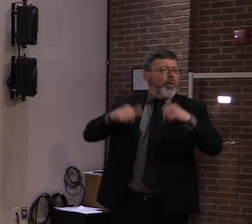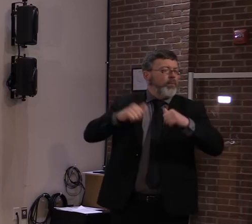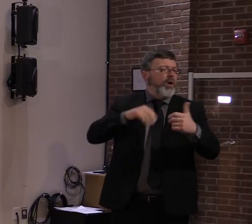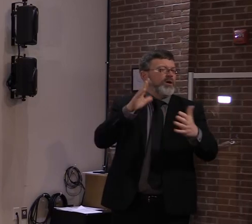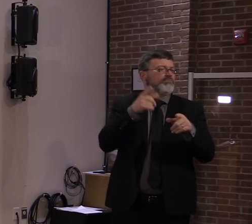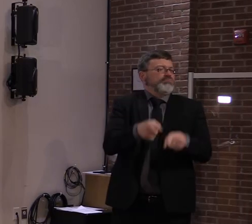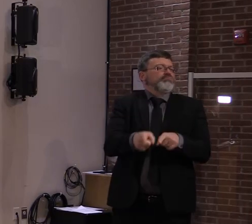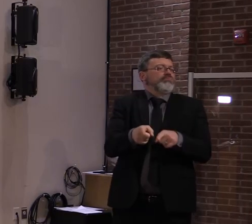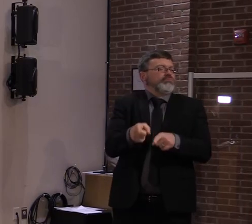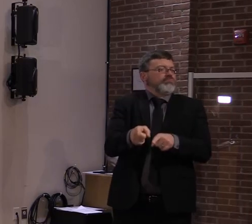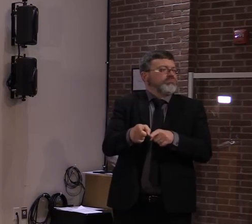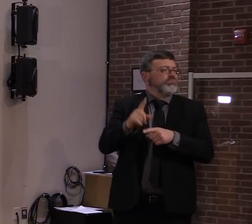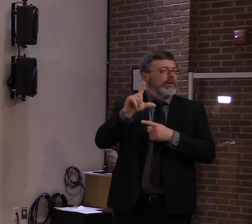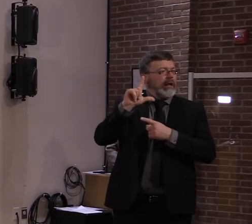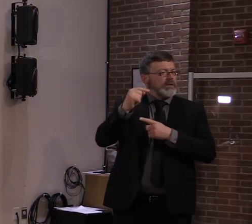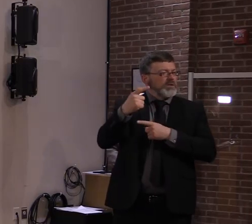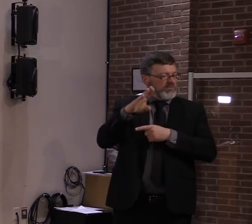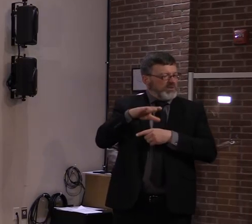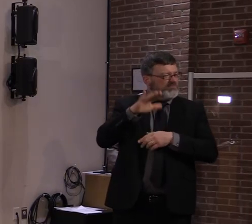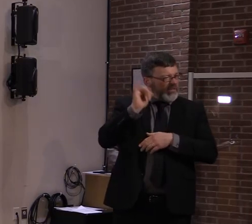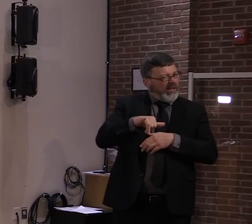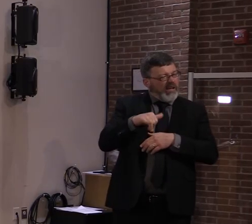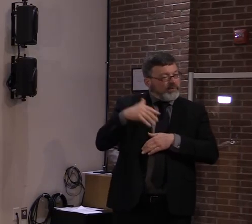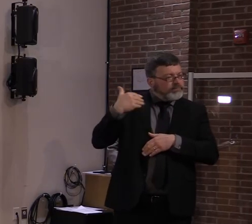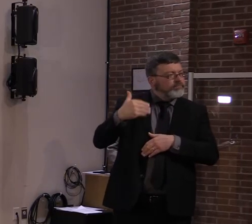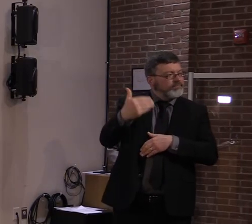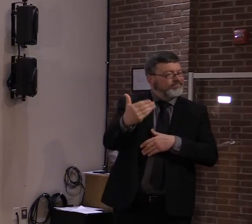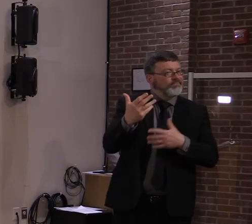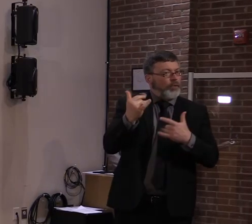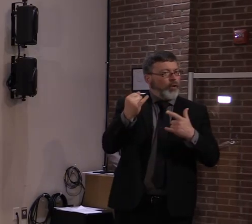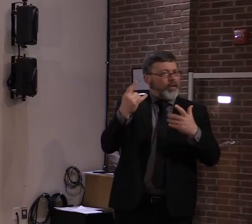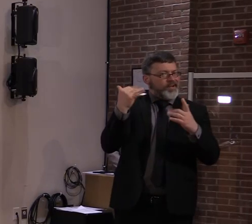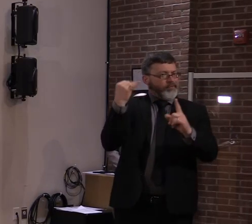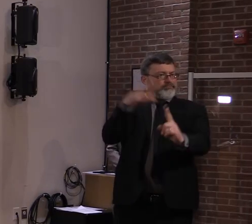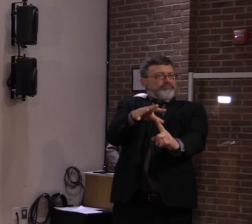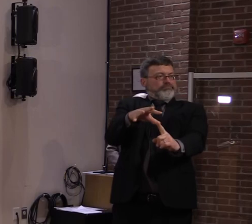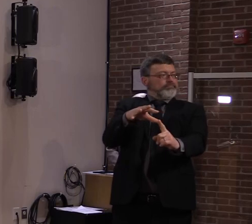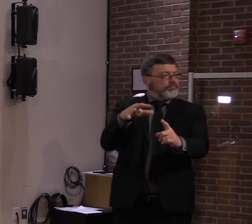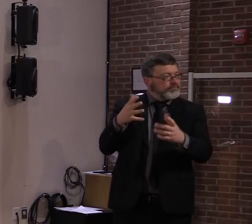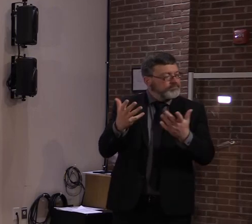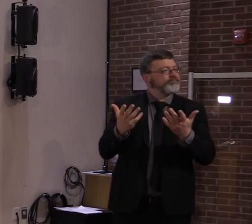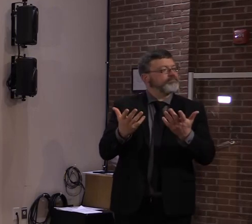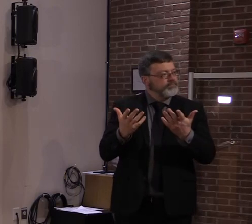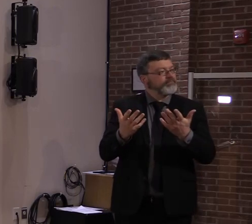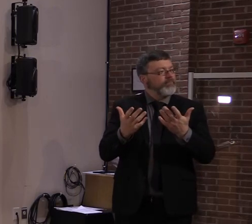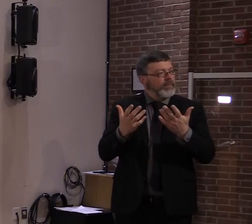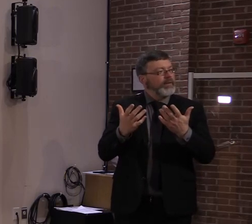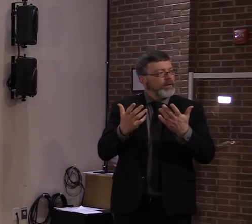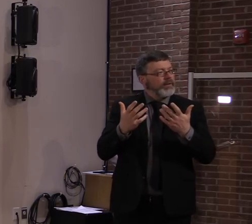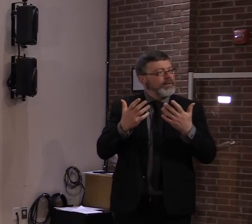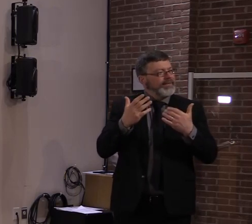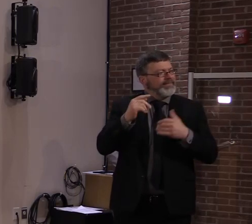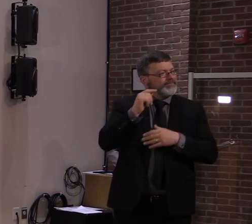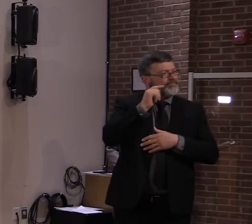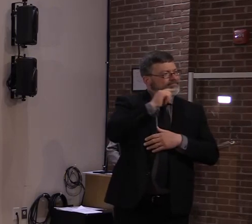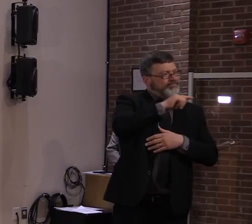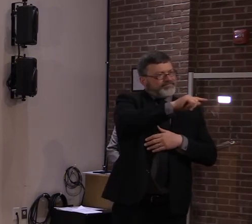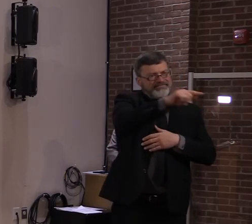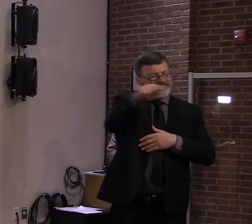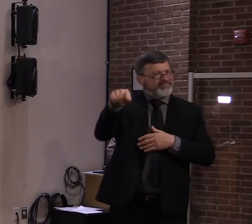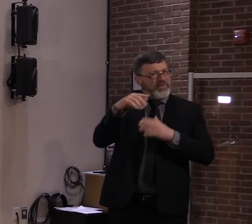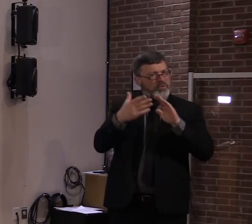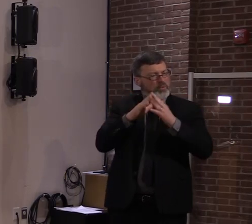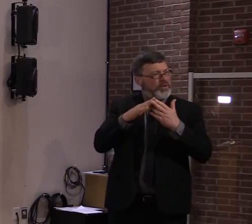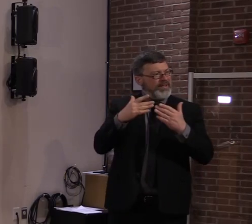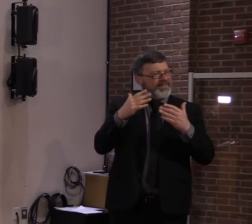insecure. We have heard from marginalized segments of the community who say they feel like